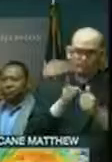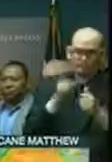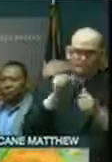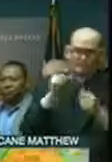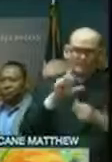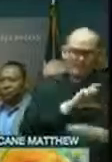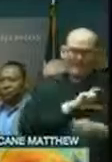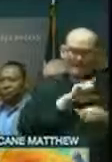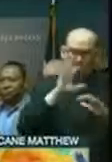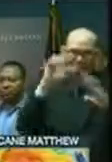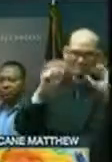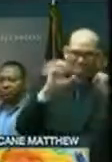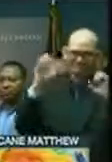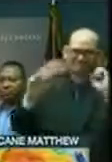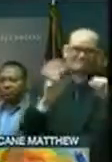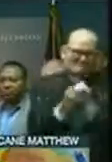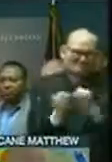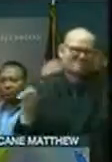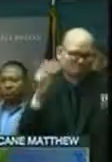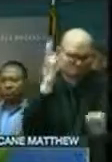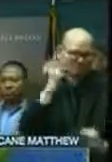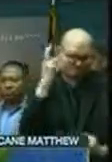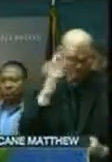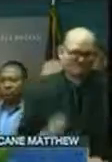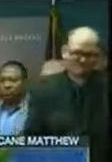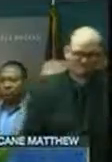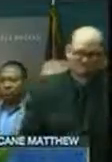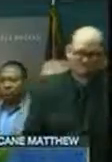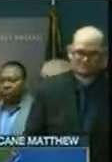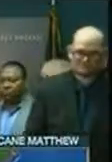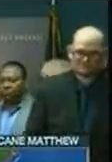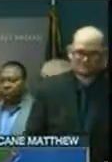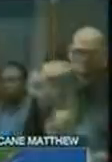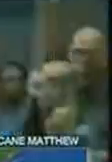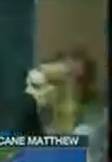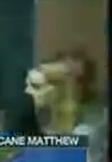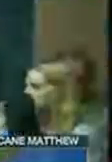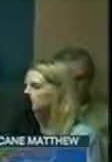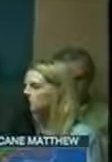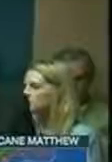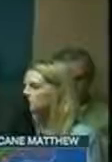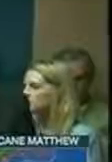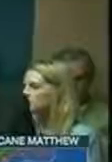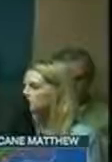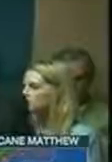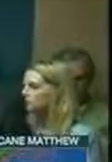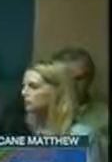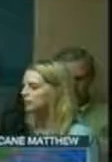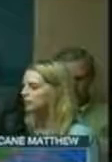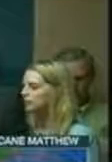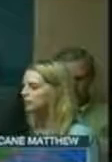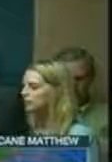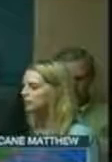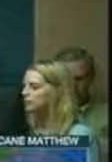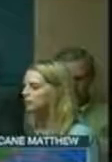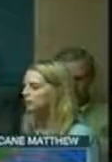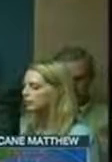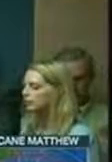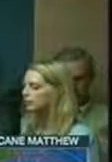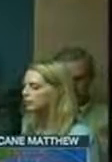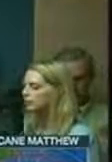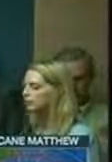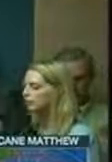road, 2,700 DOT maintenance crew members that are ready to go, thousands of guardsmen that are on the